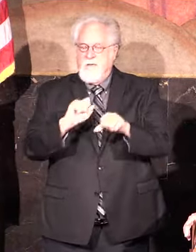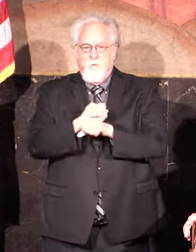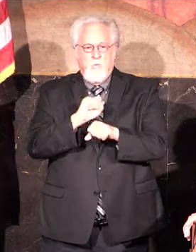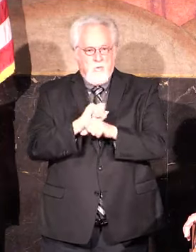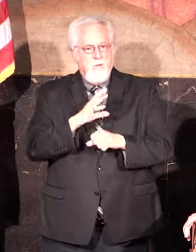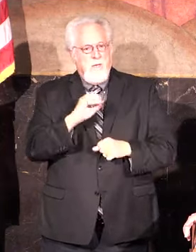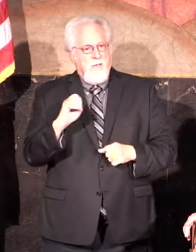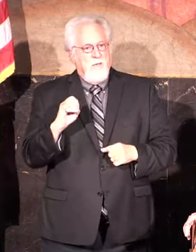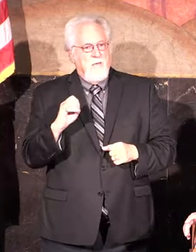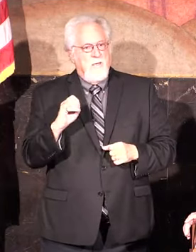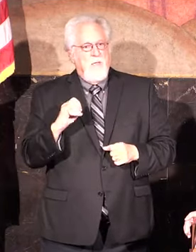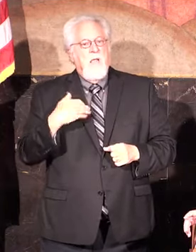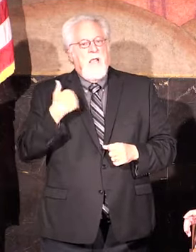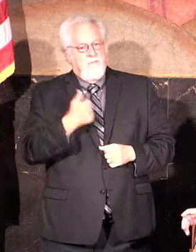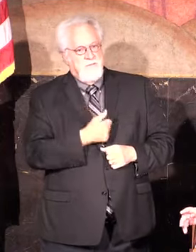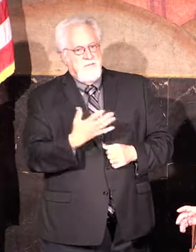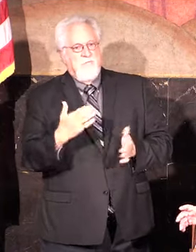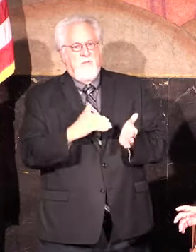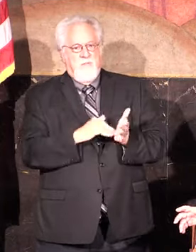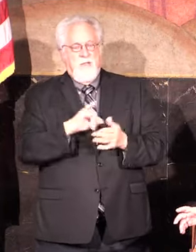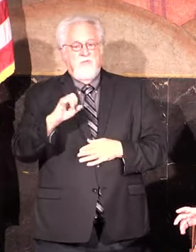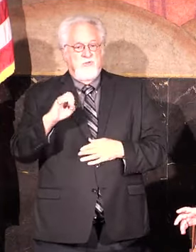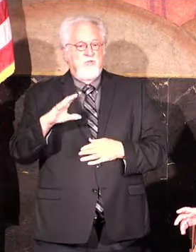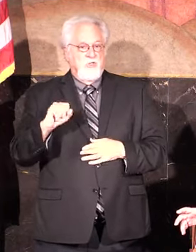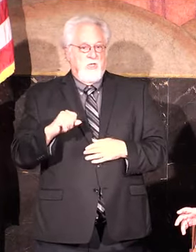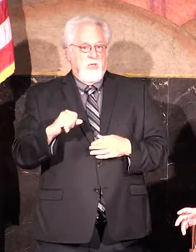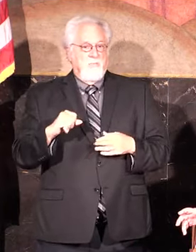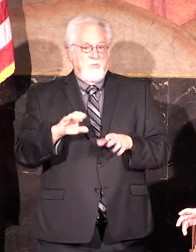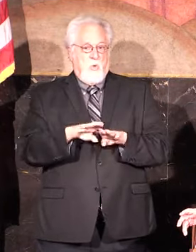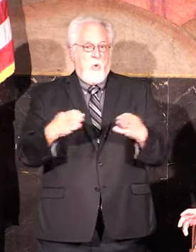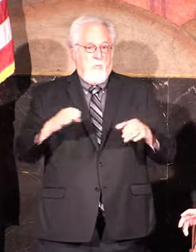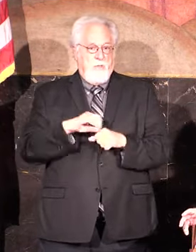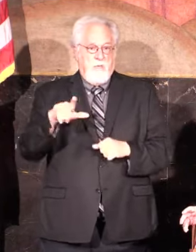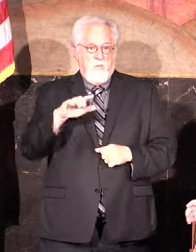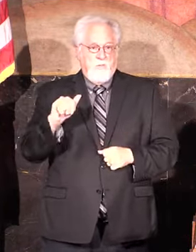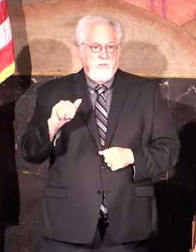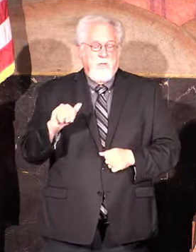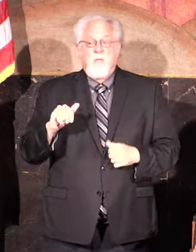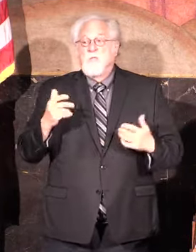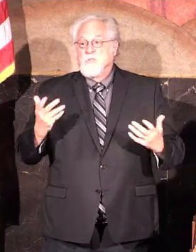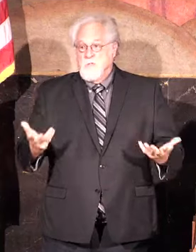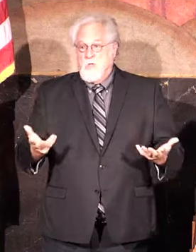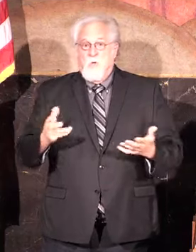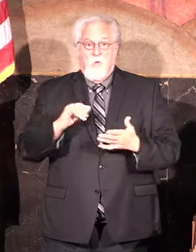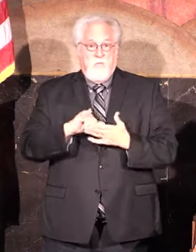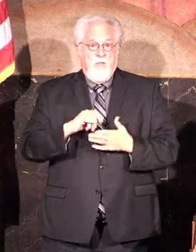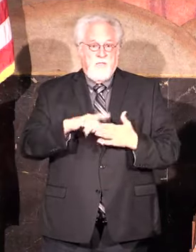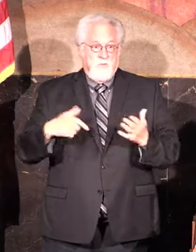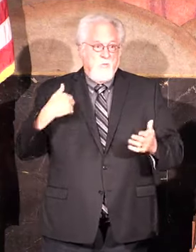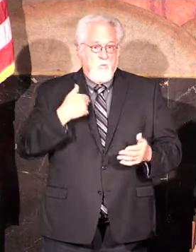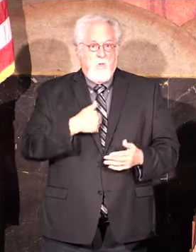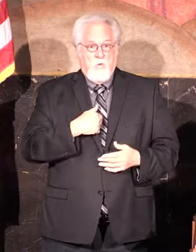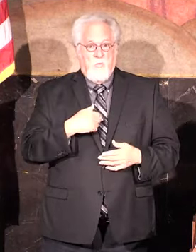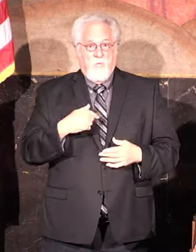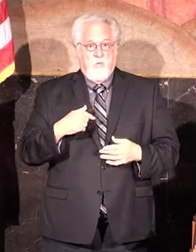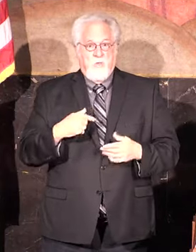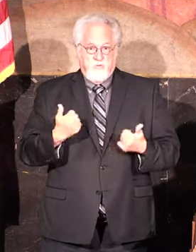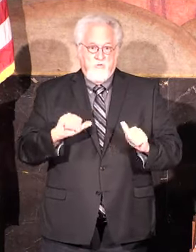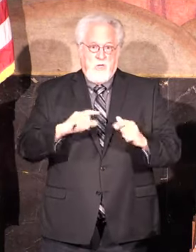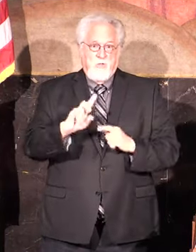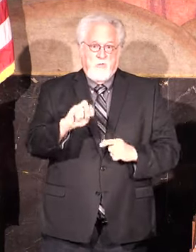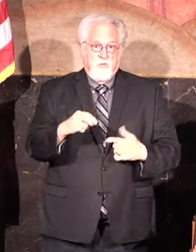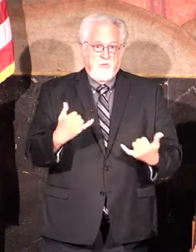are several thousand jobs available in Louisiana. And so that's what we are trying